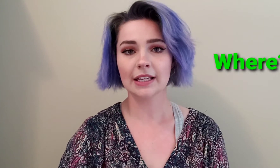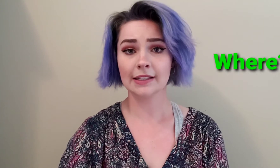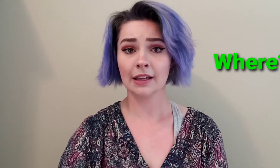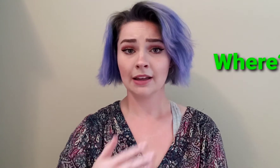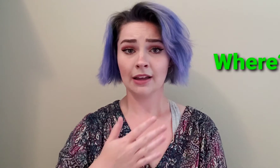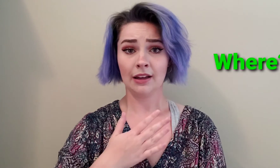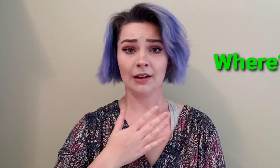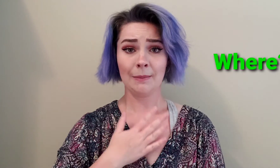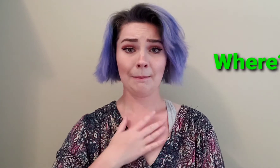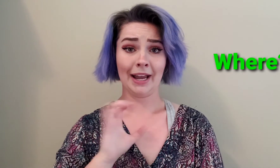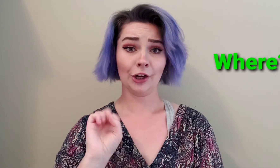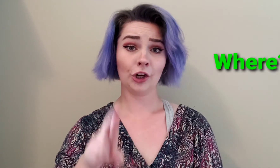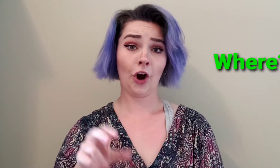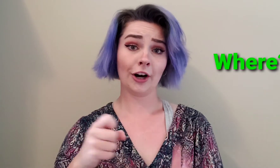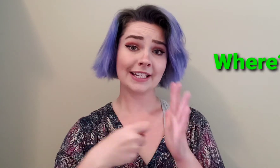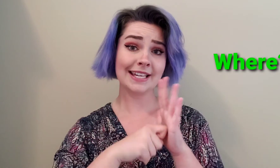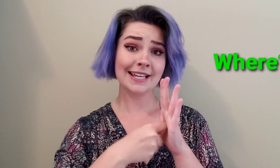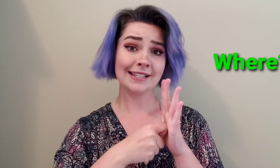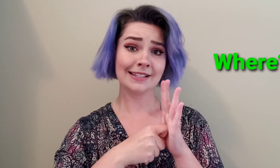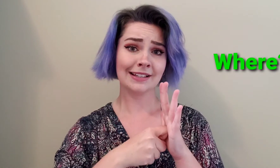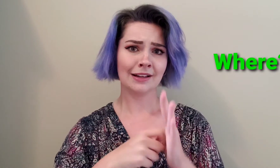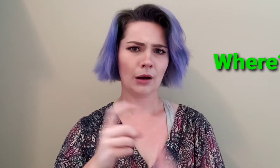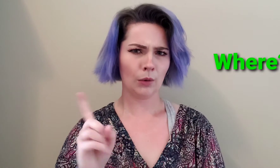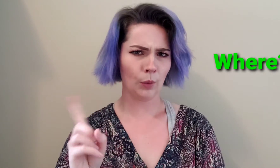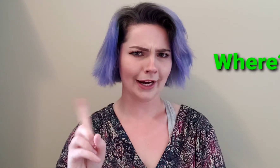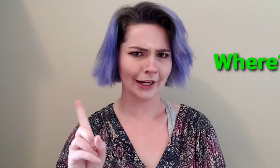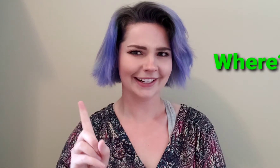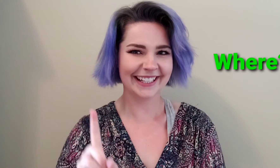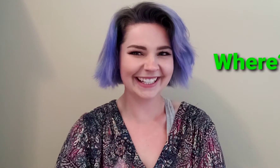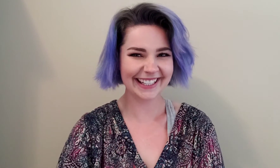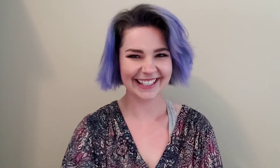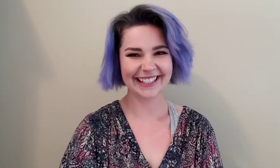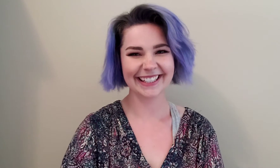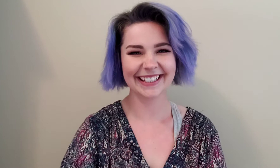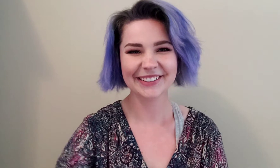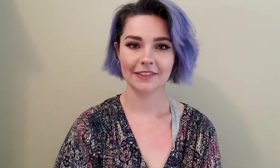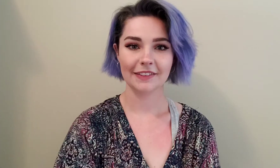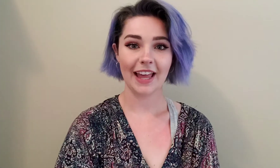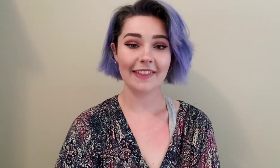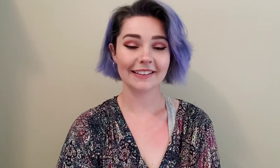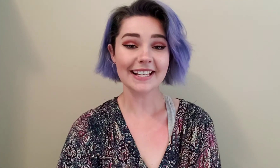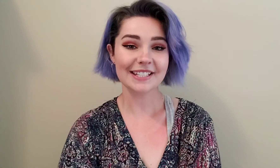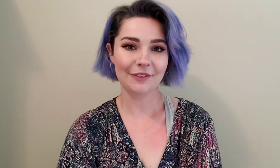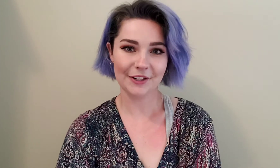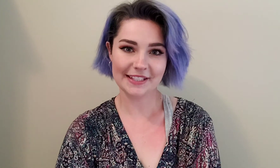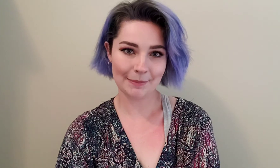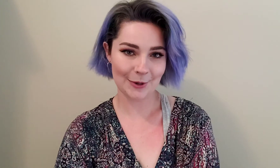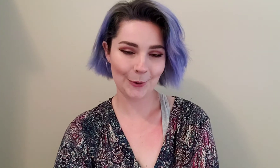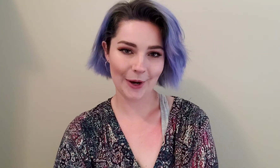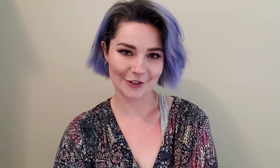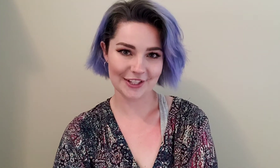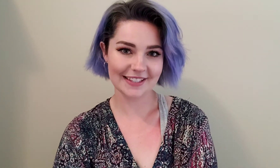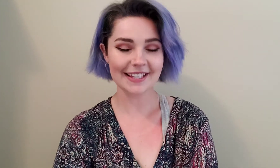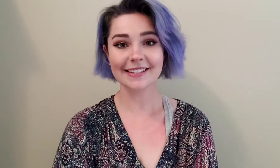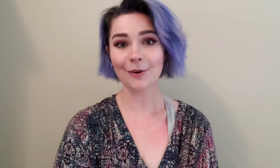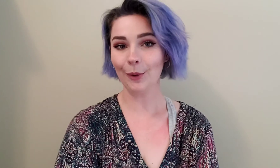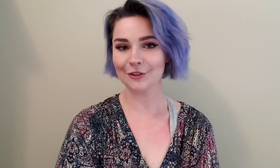is, my car keys, where? And the last of our W questions is the